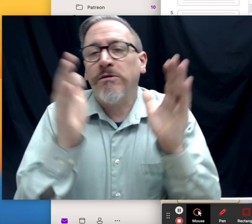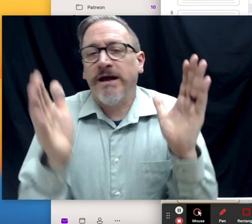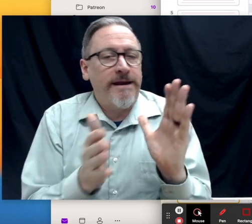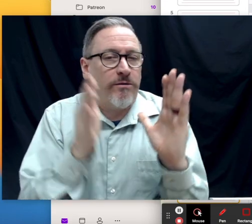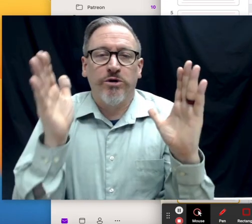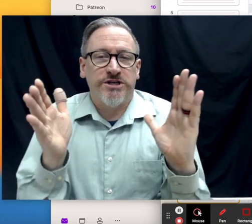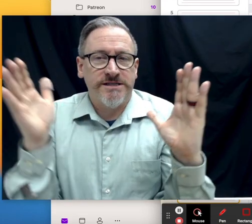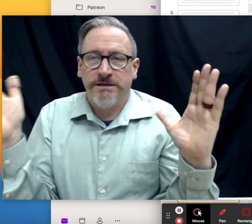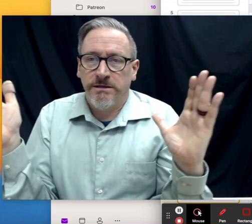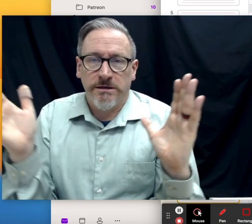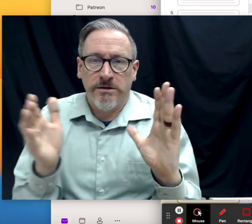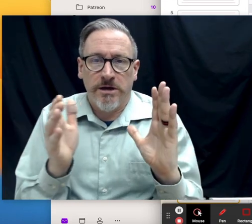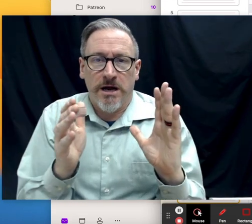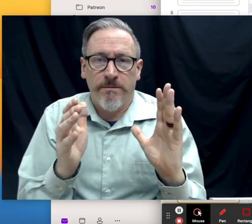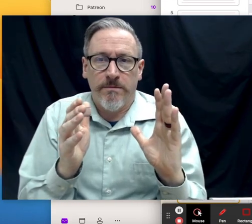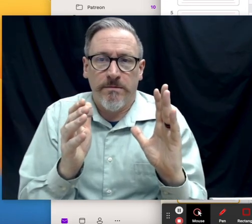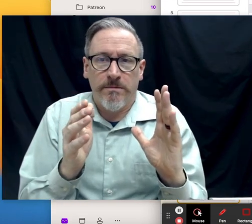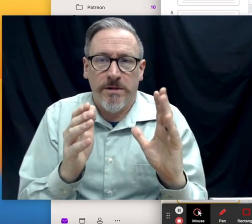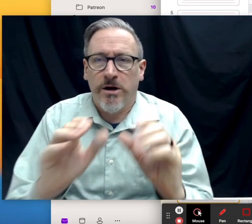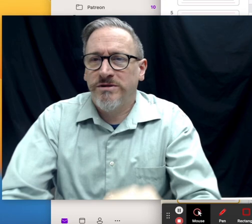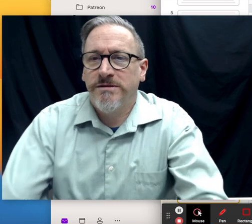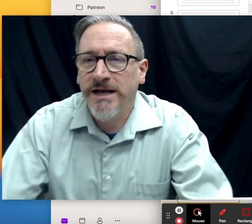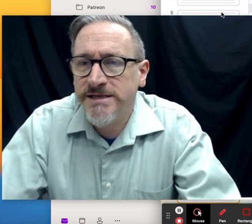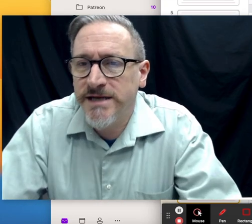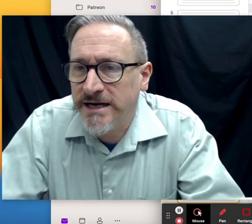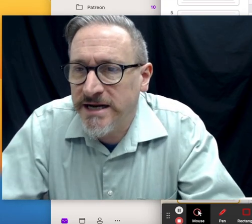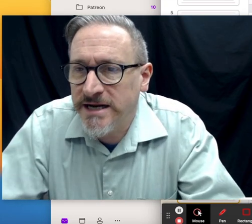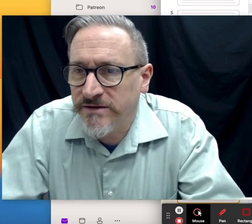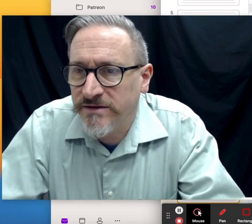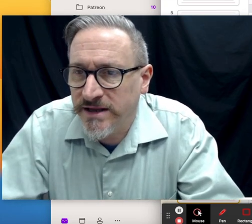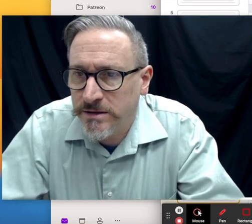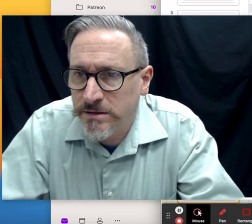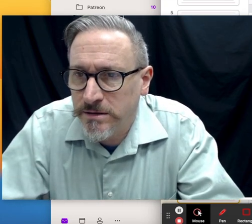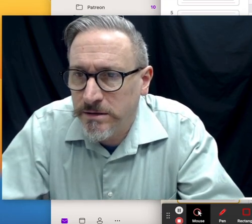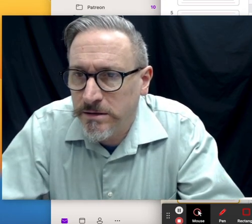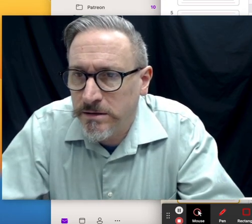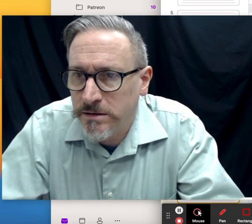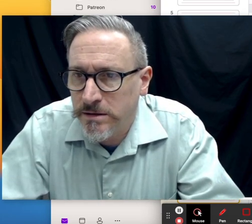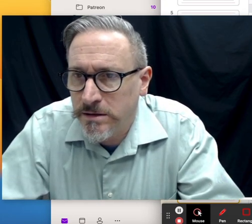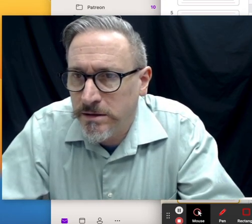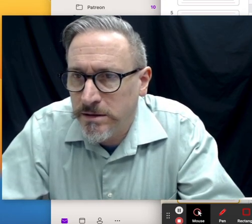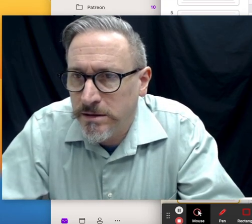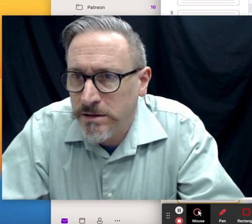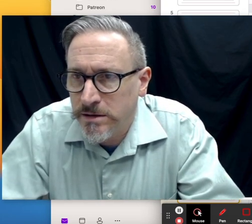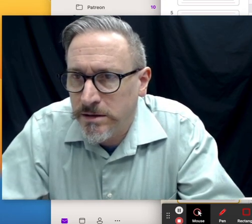so now again, we're just. Oh, it's not identify the ailment.